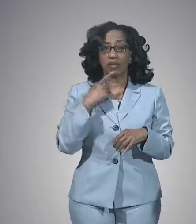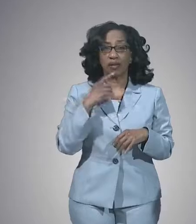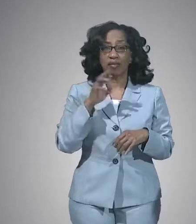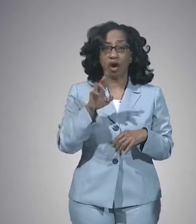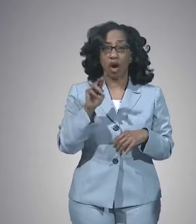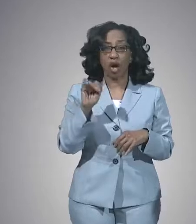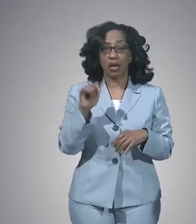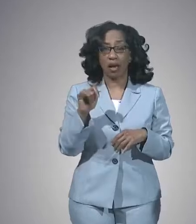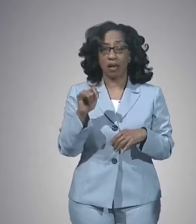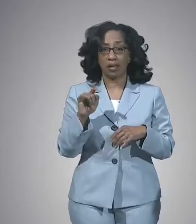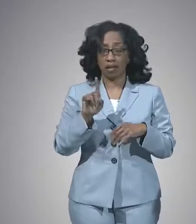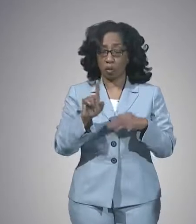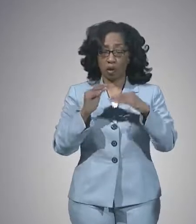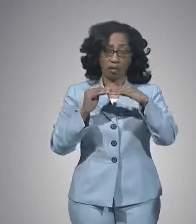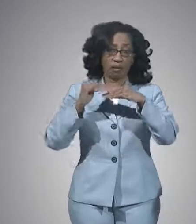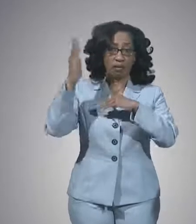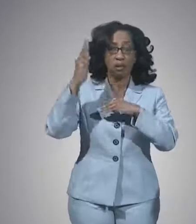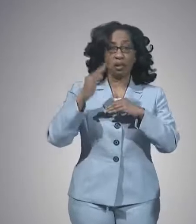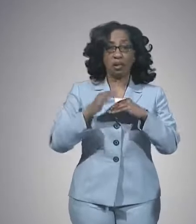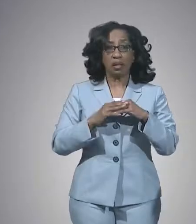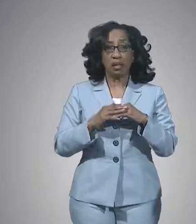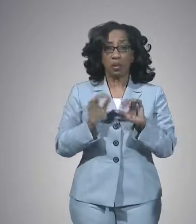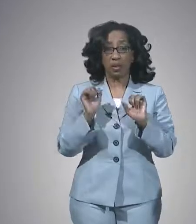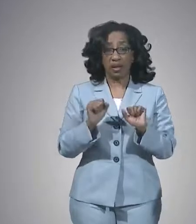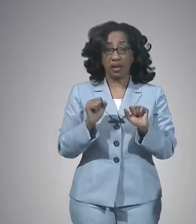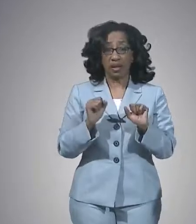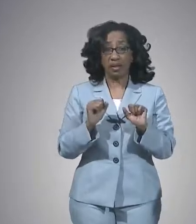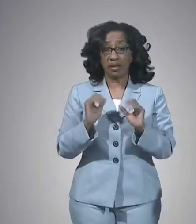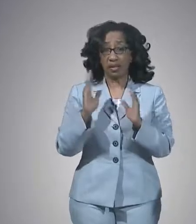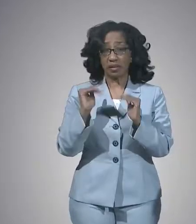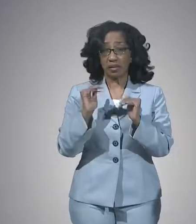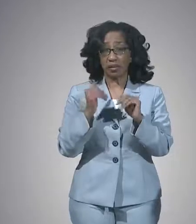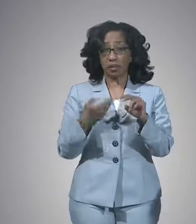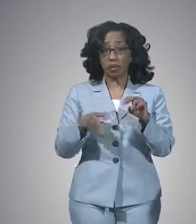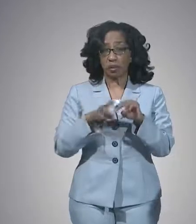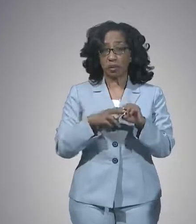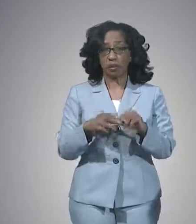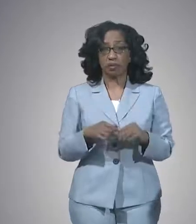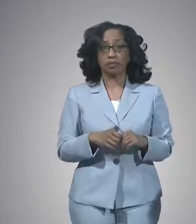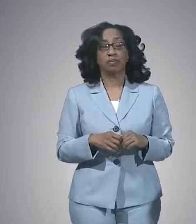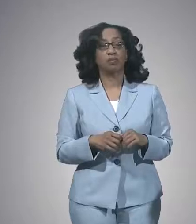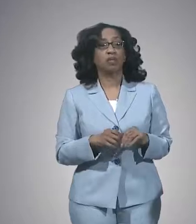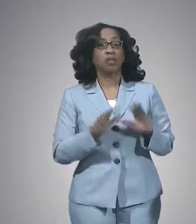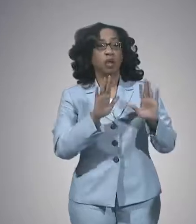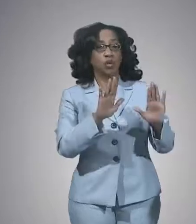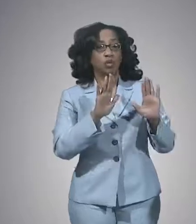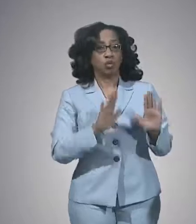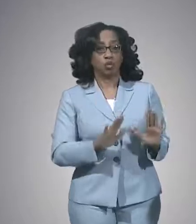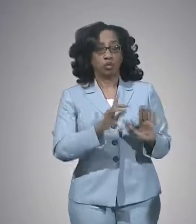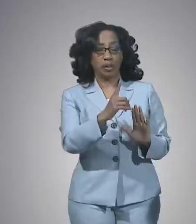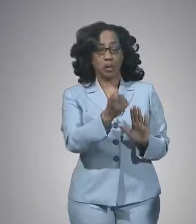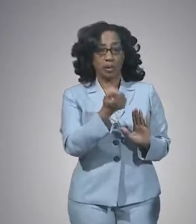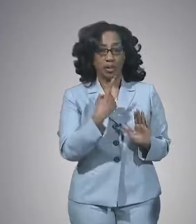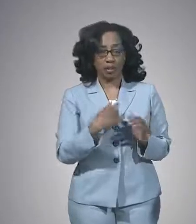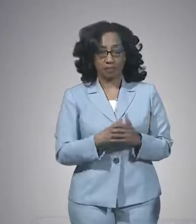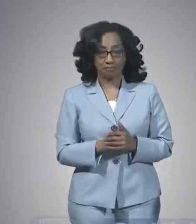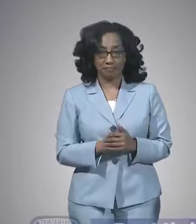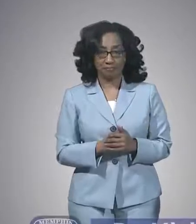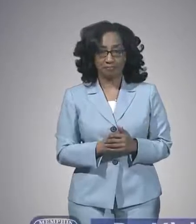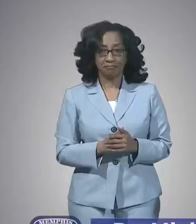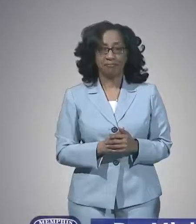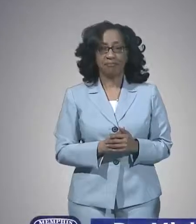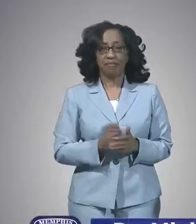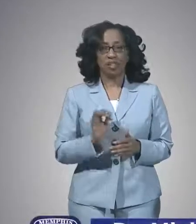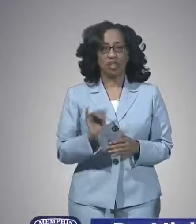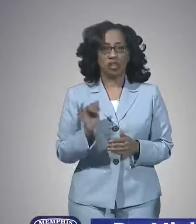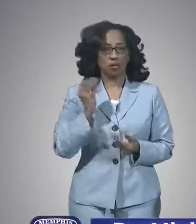above 1, and we can reasonably expect cases to increase. Great question. As you can imagine, like I